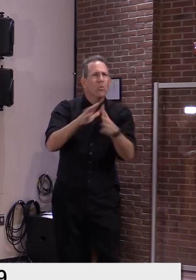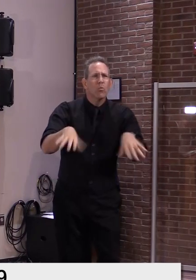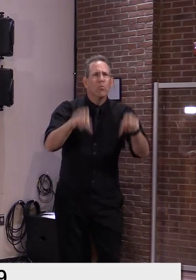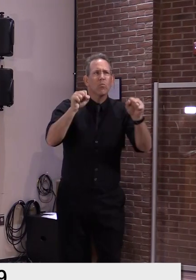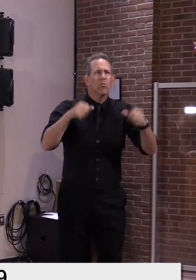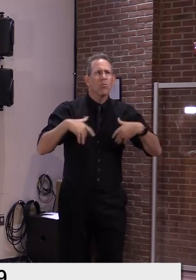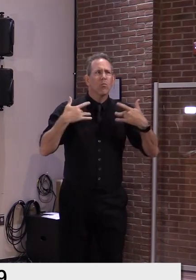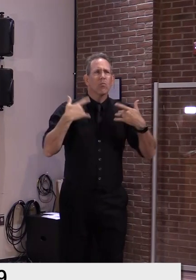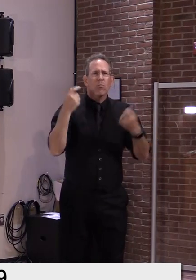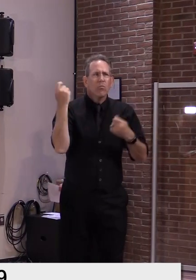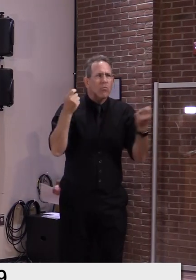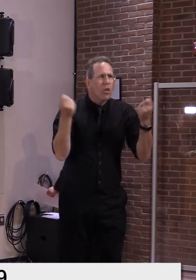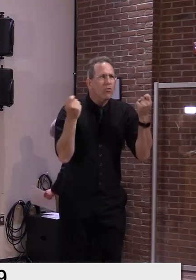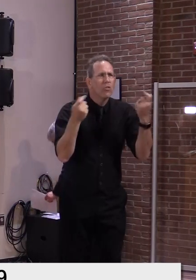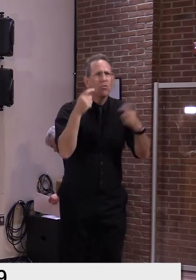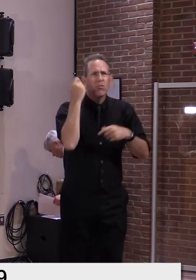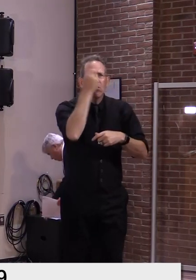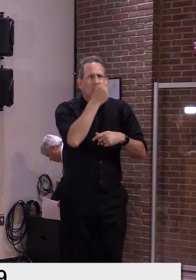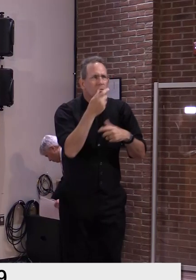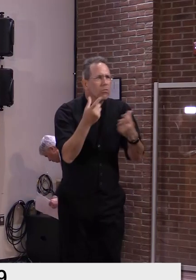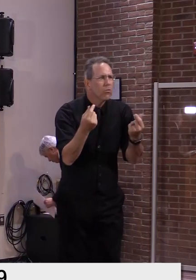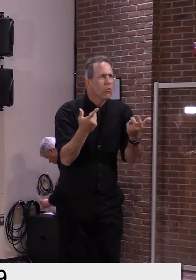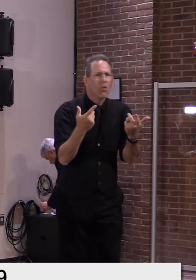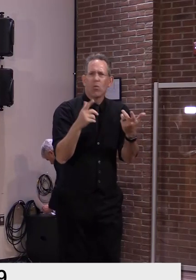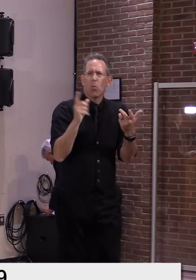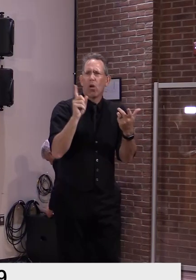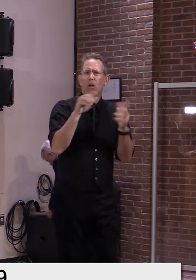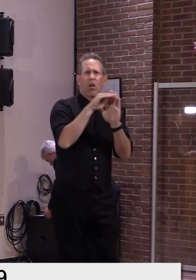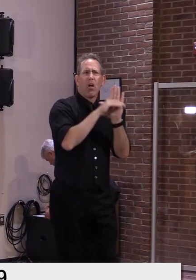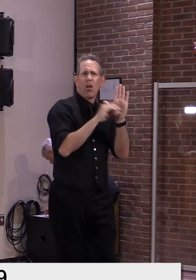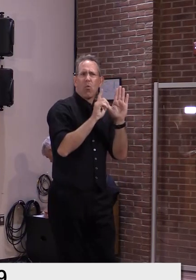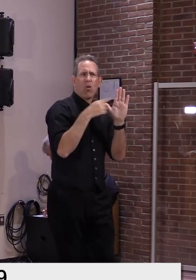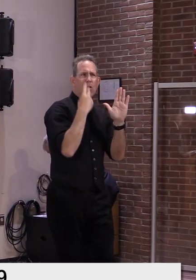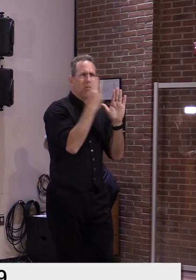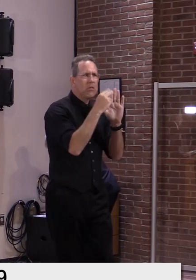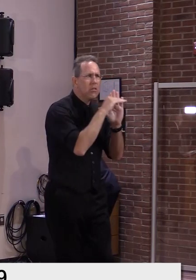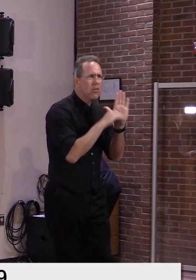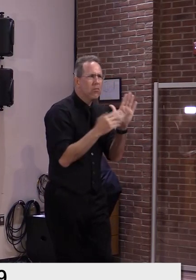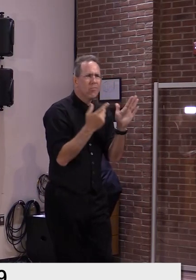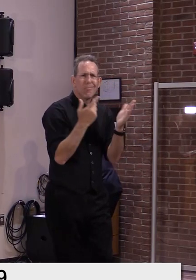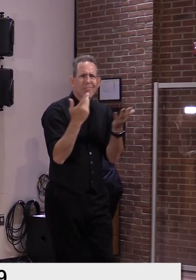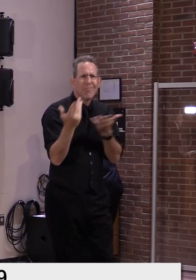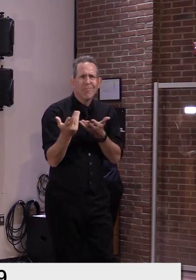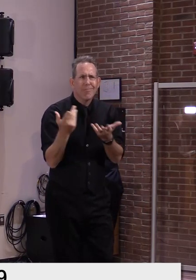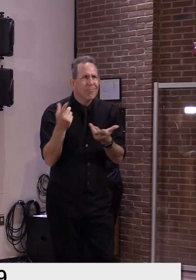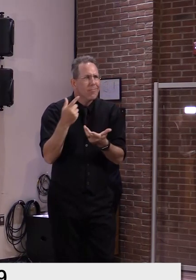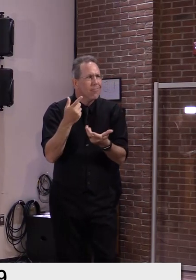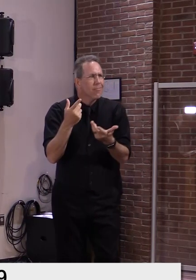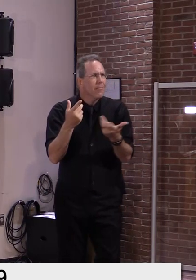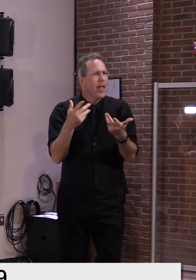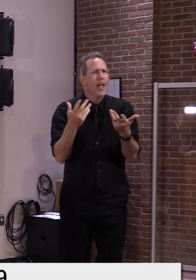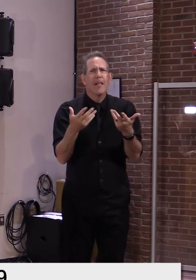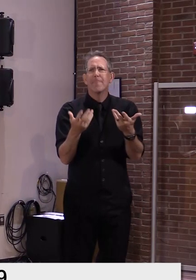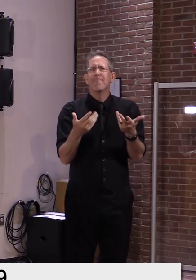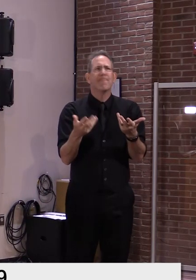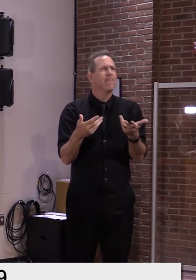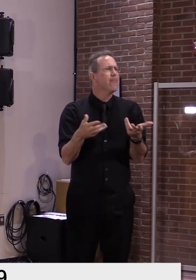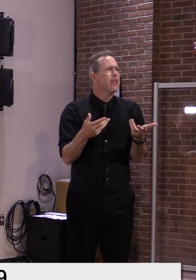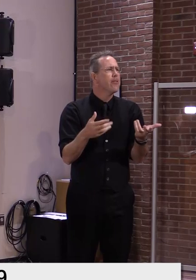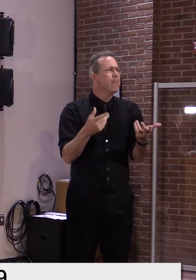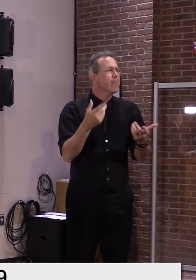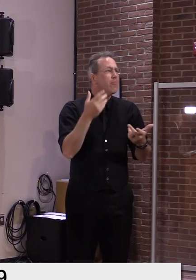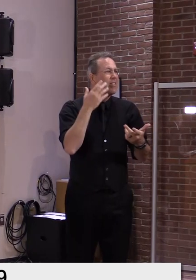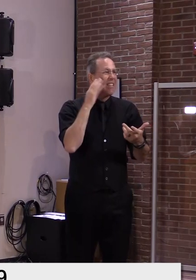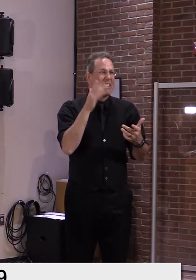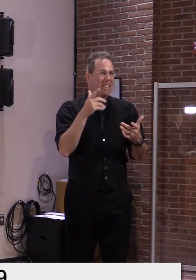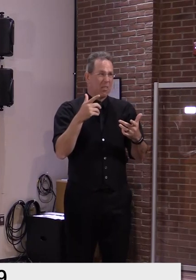if so, what is that guidance? Or if I understand correctly, it sounds like you're still in the from what Lisa asked, it sounds like you're still in the process